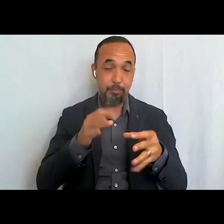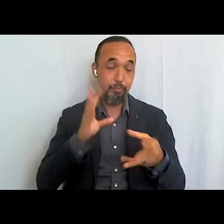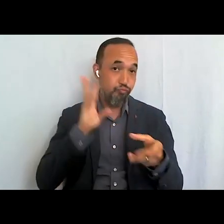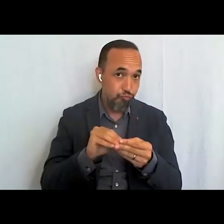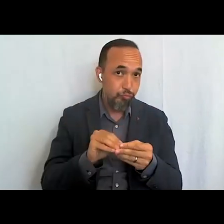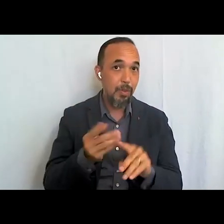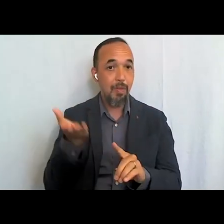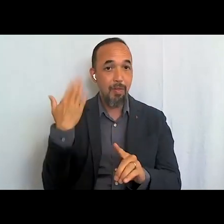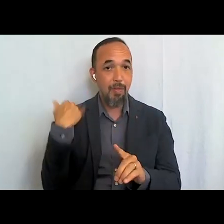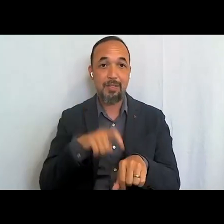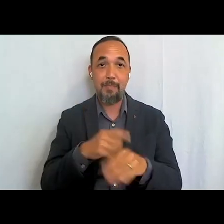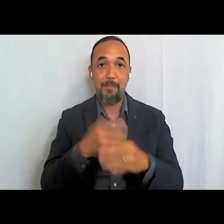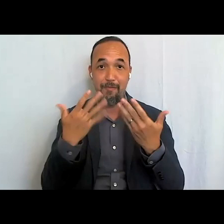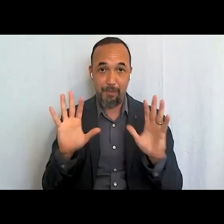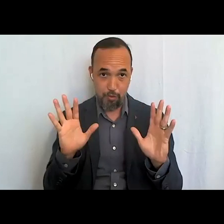last seminar.